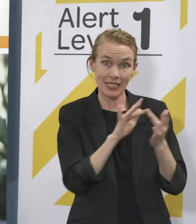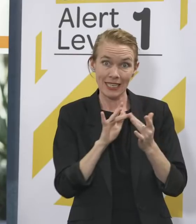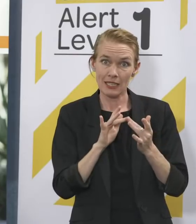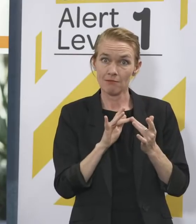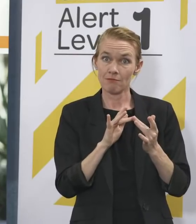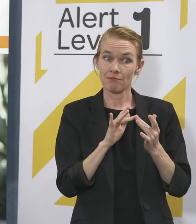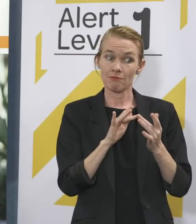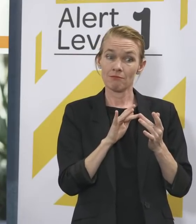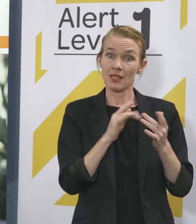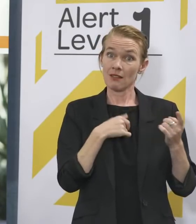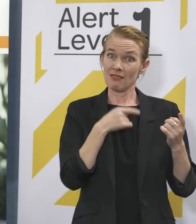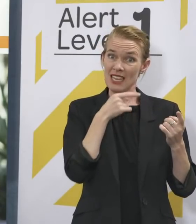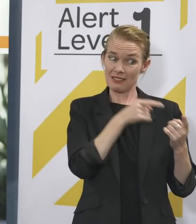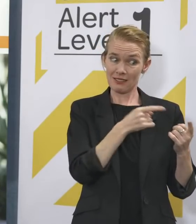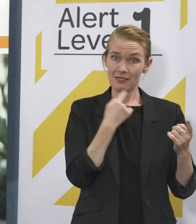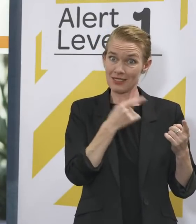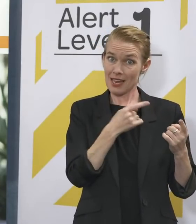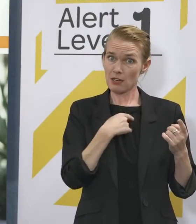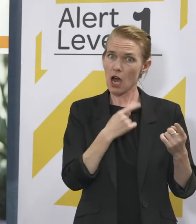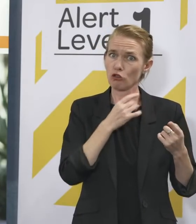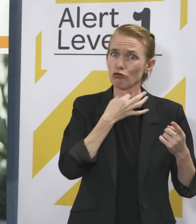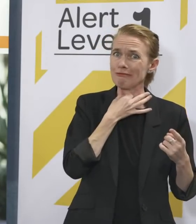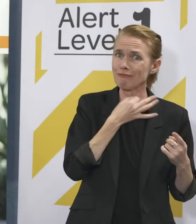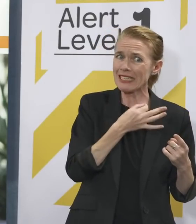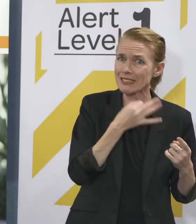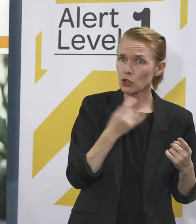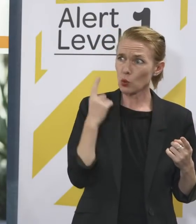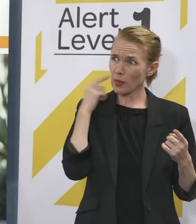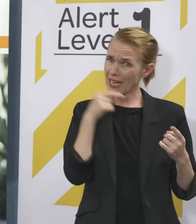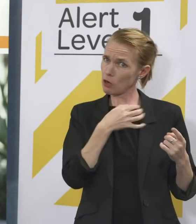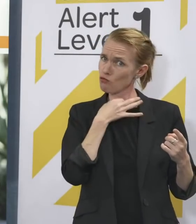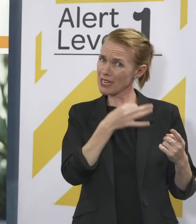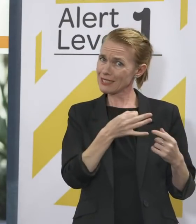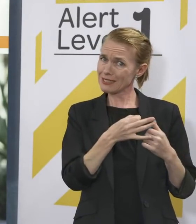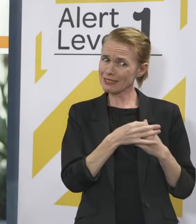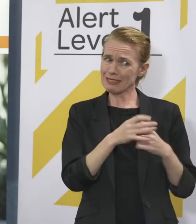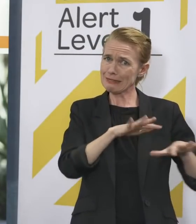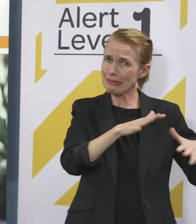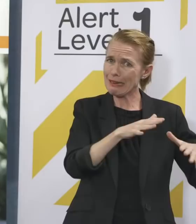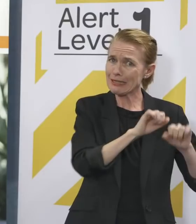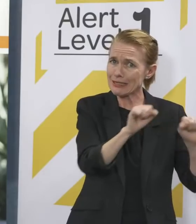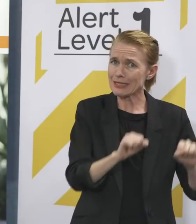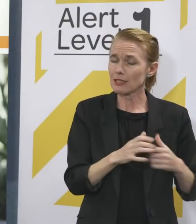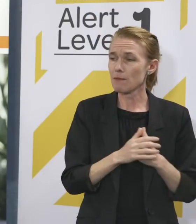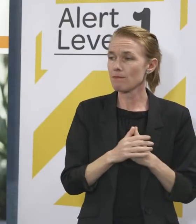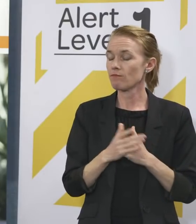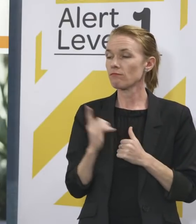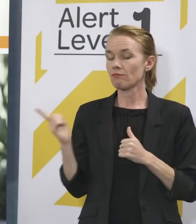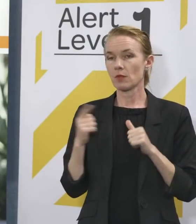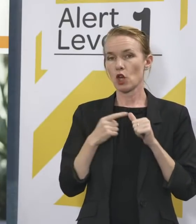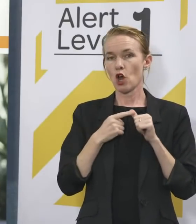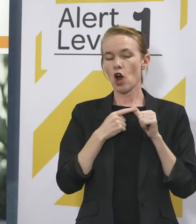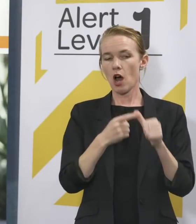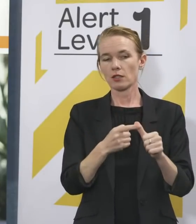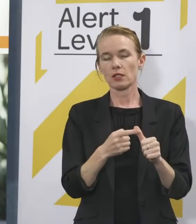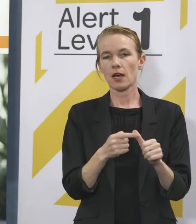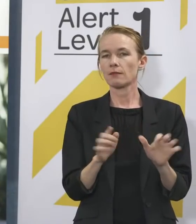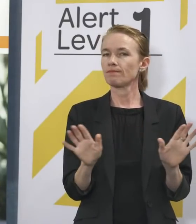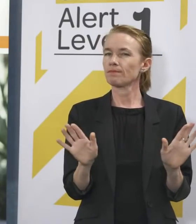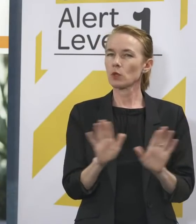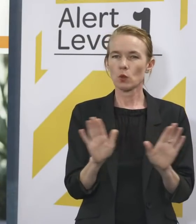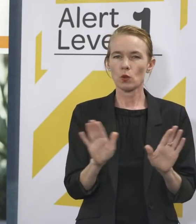have a person who leads on all clusters in our team here. We've had that in place for about 4 weeks.